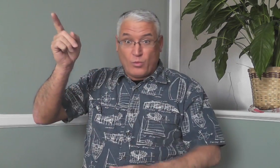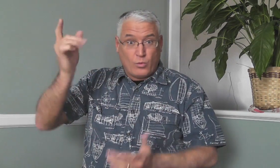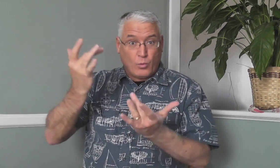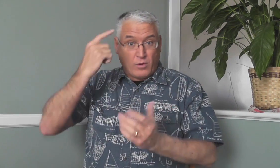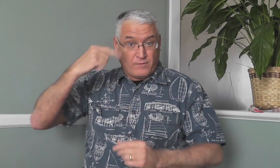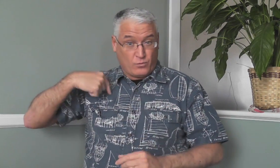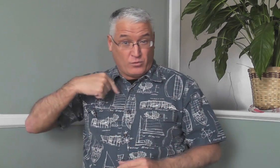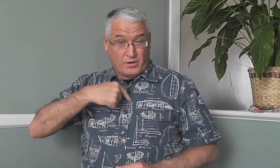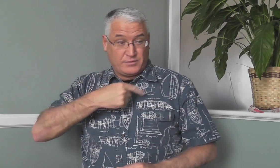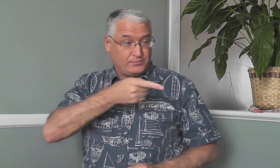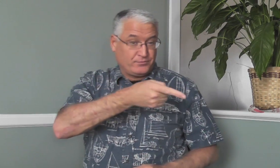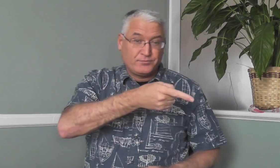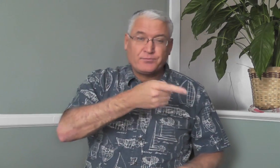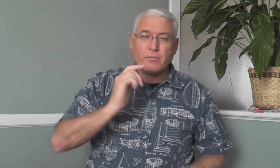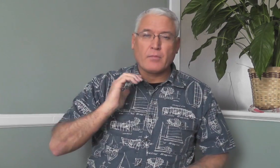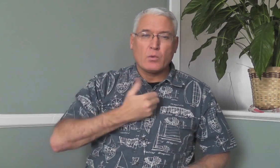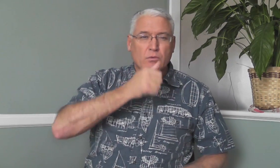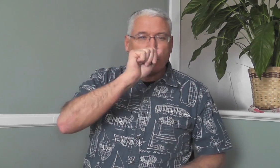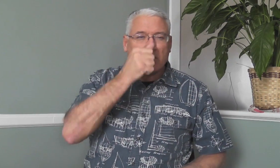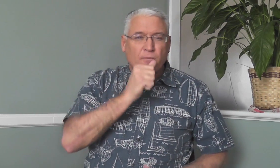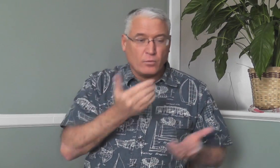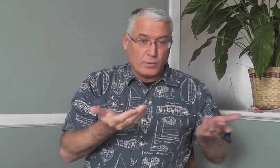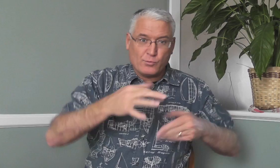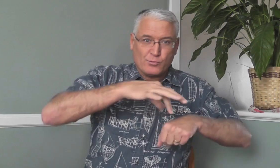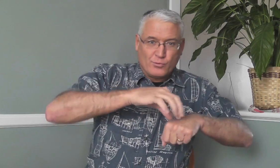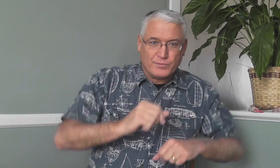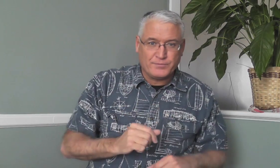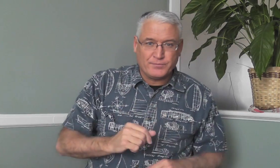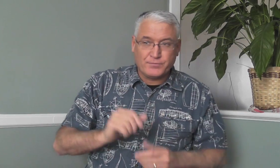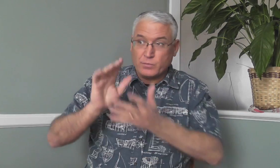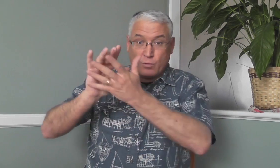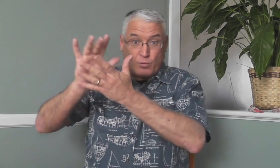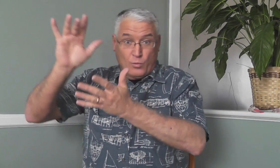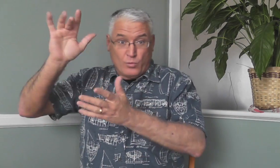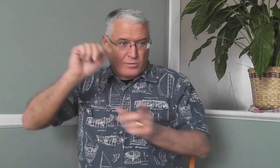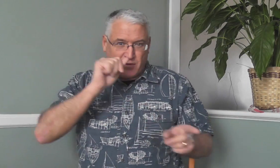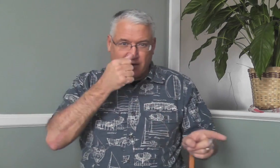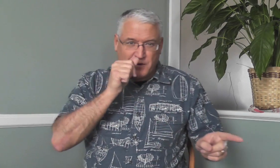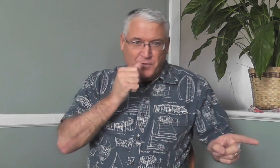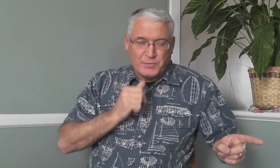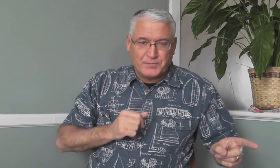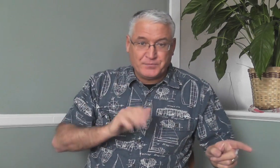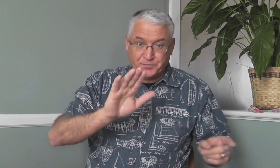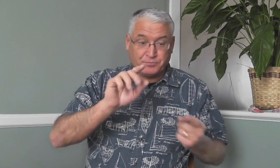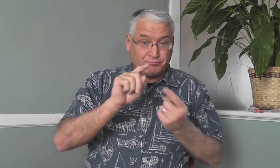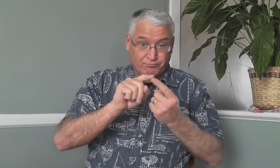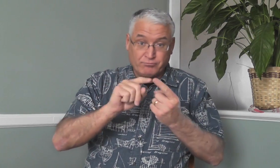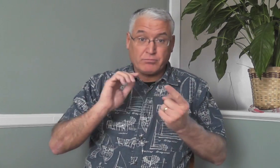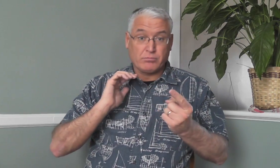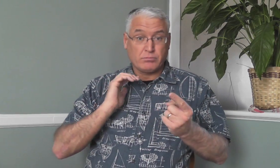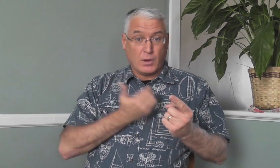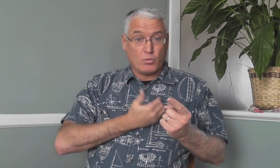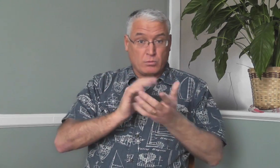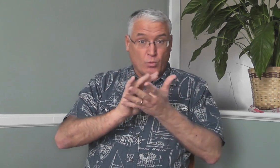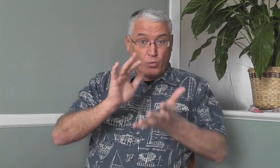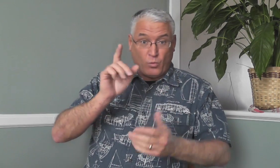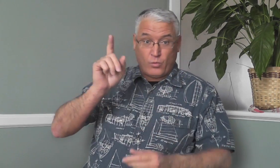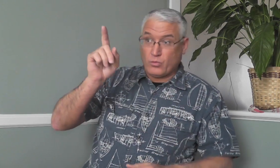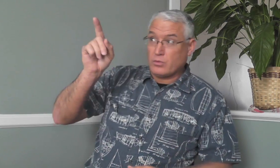things between glory that awaits us and suffering here on earth. Glory and suffering. First,